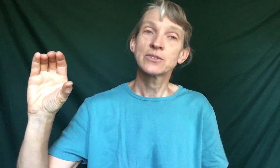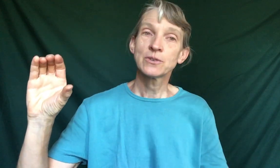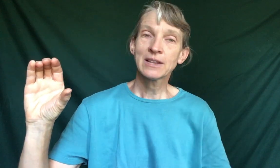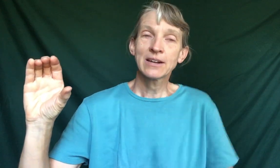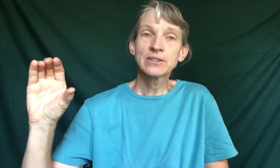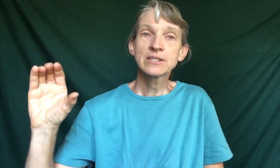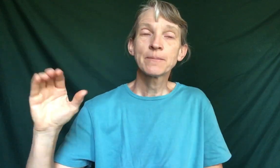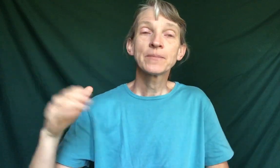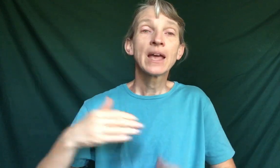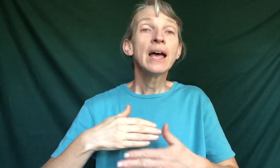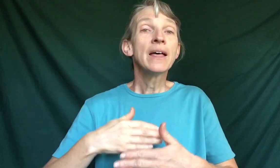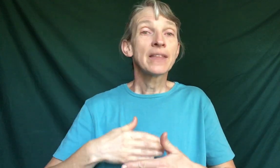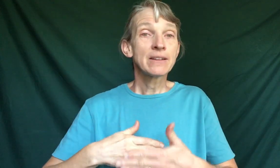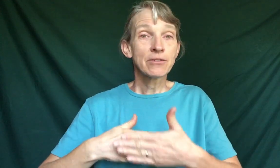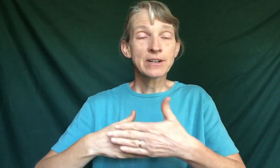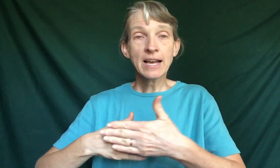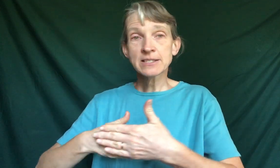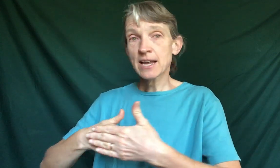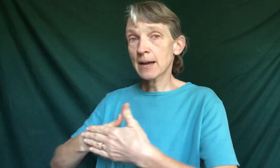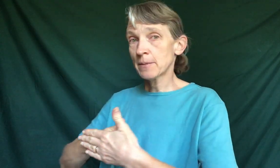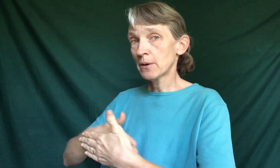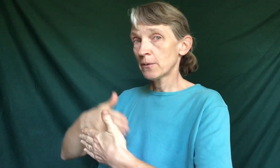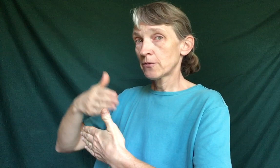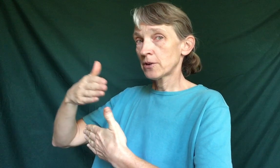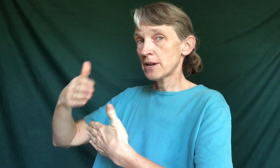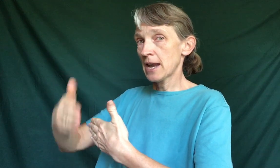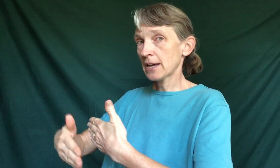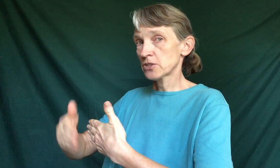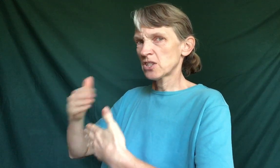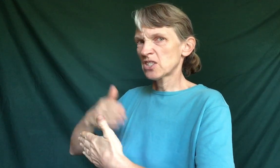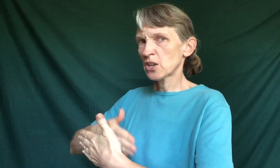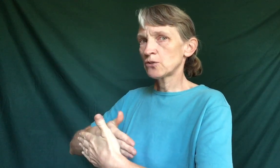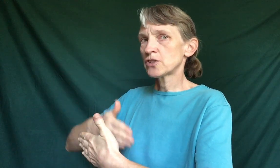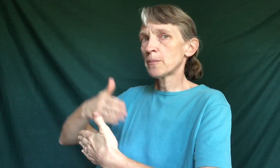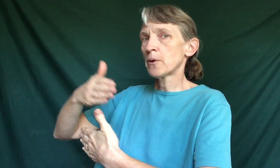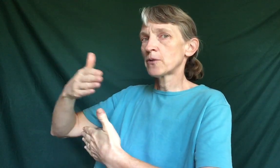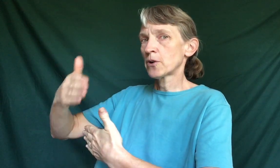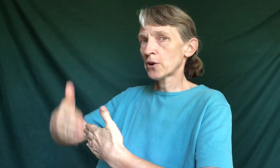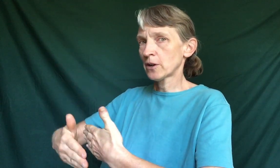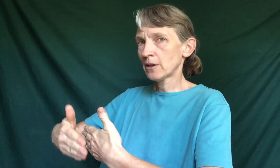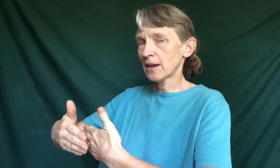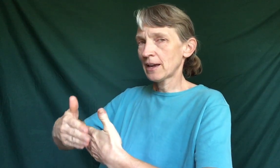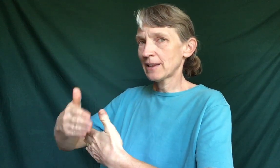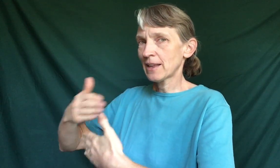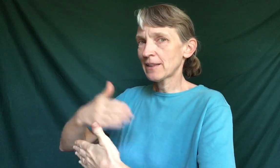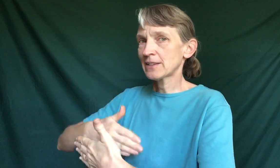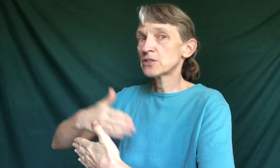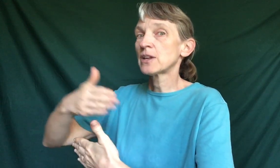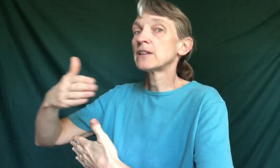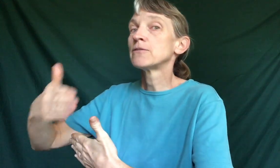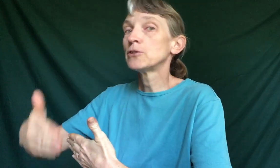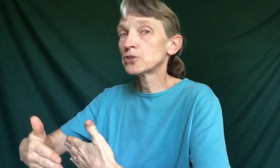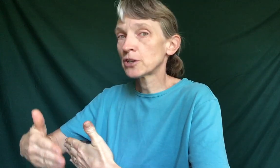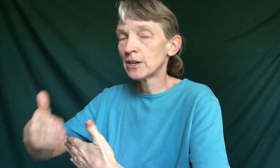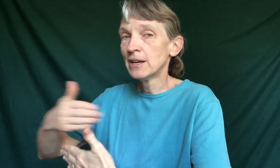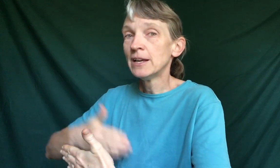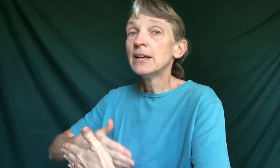the letters. Then for next time, for next, it's like you jump over a hurdle, and then that's in the future.